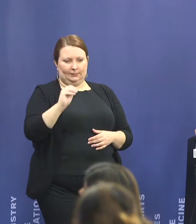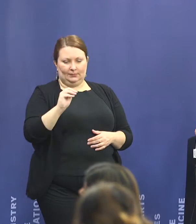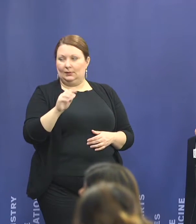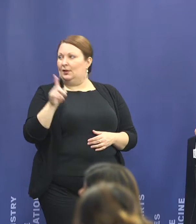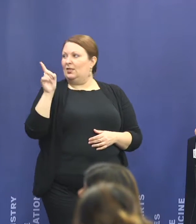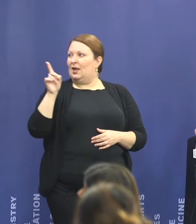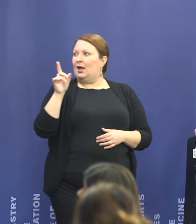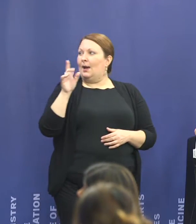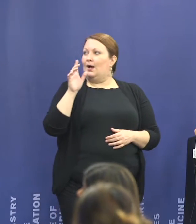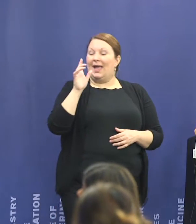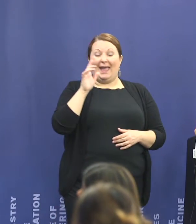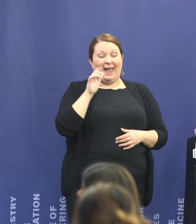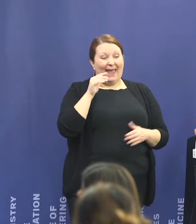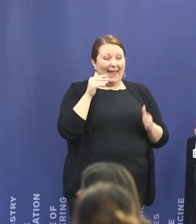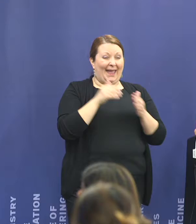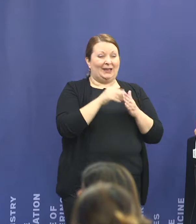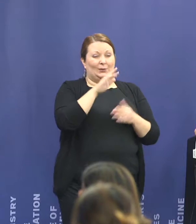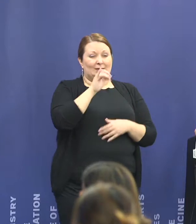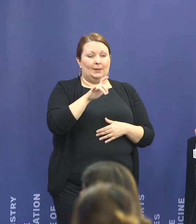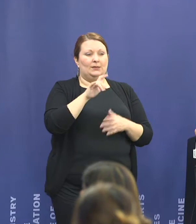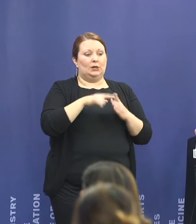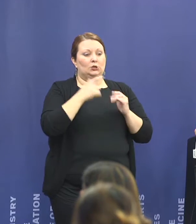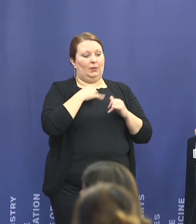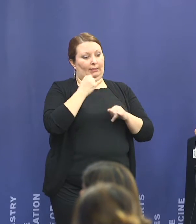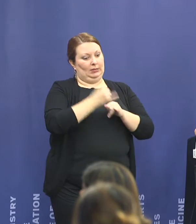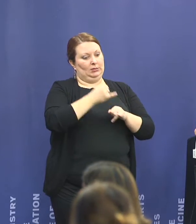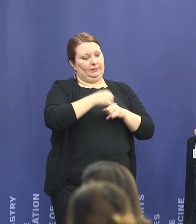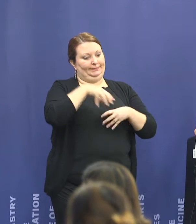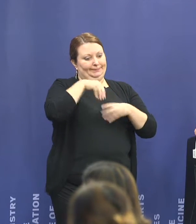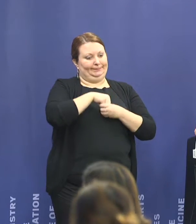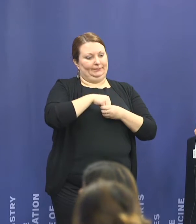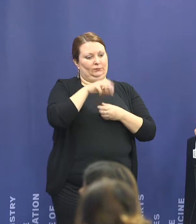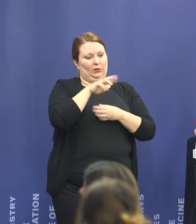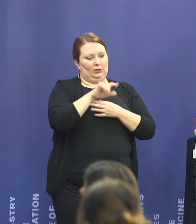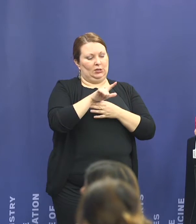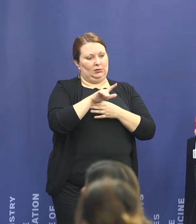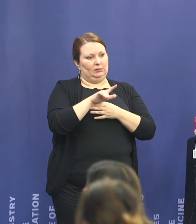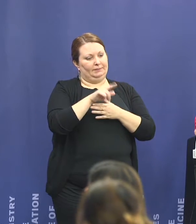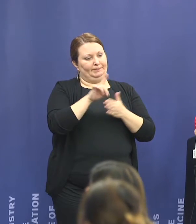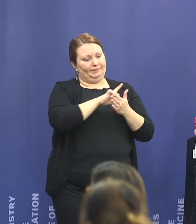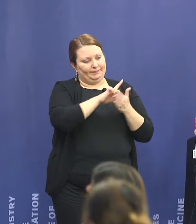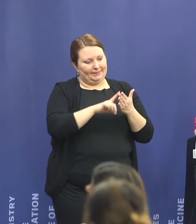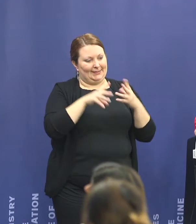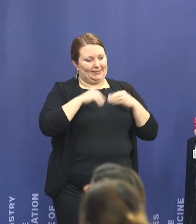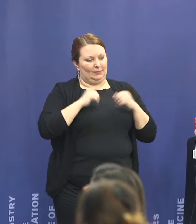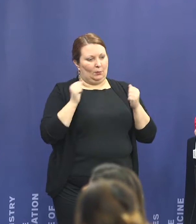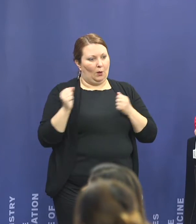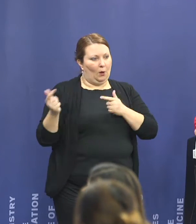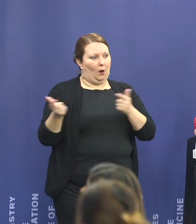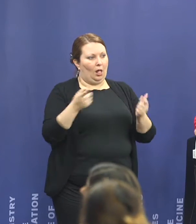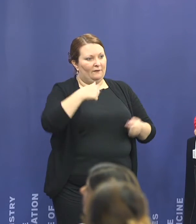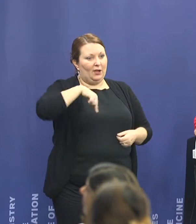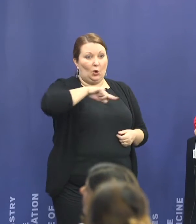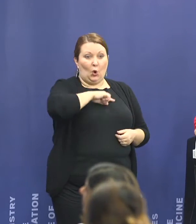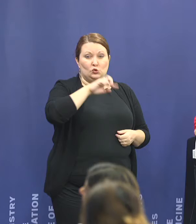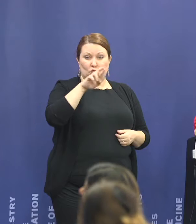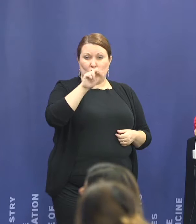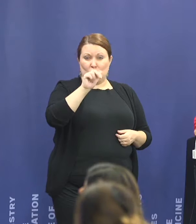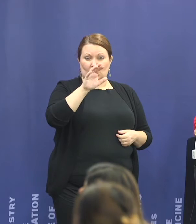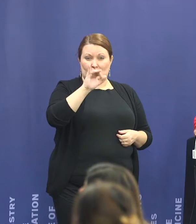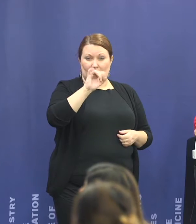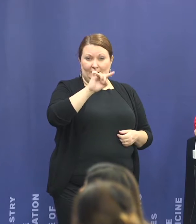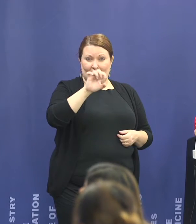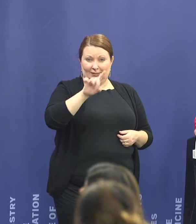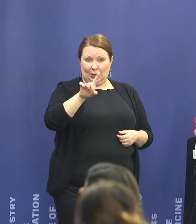Anti-racism begins with the understanding that of the institutional nature of racial matters and accepting that everyone's racialized, not just people who